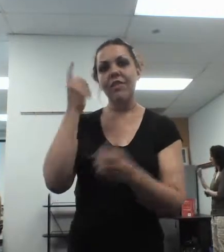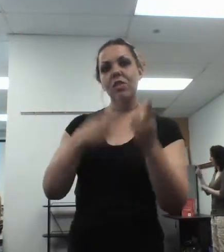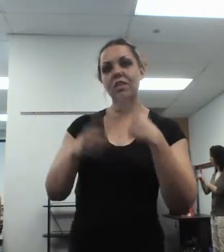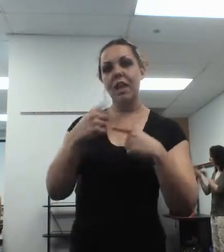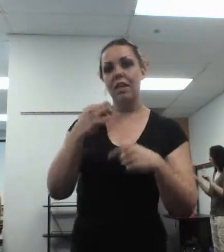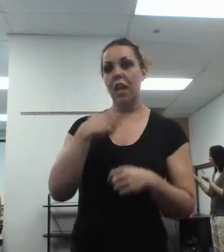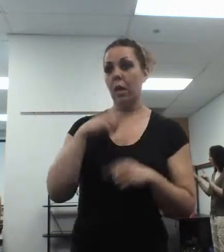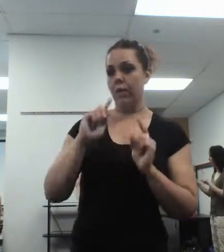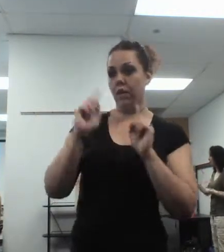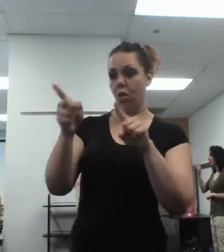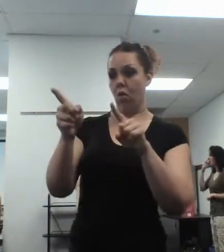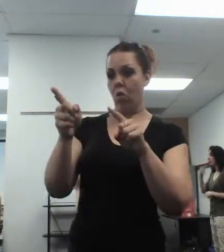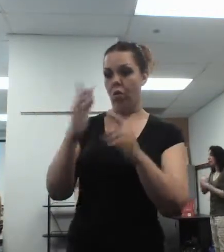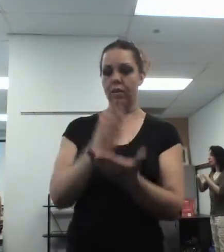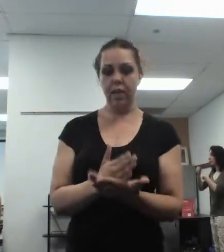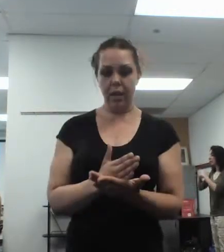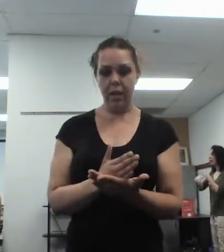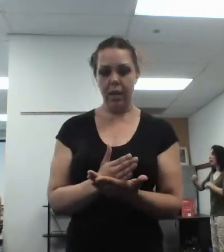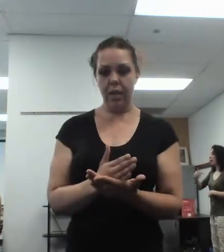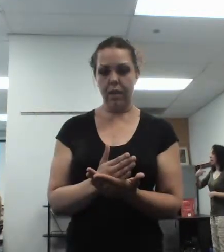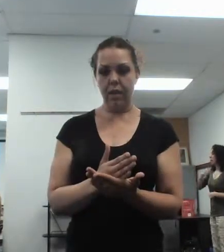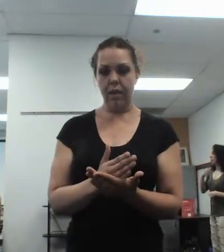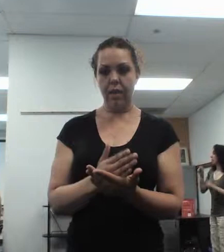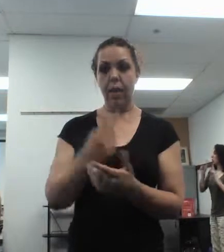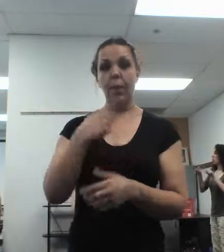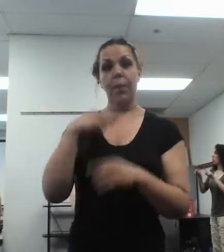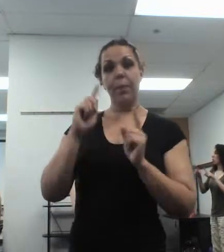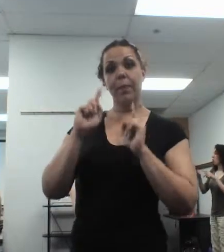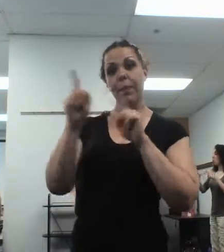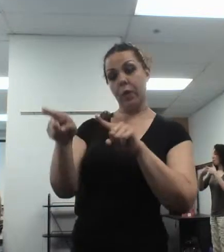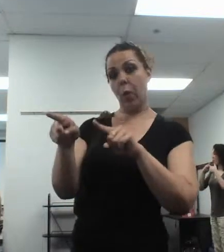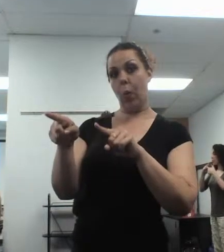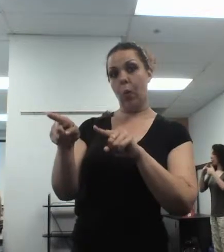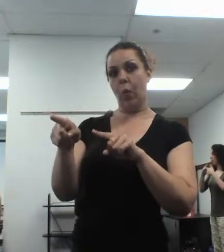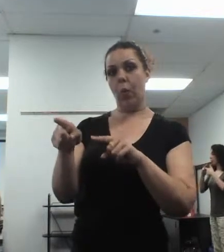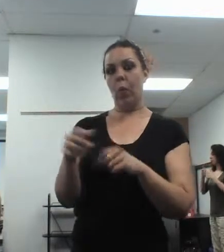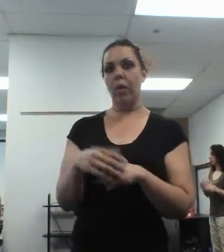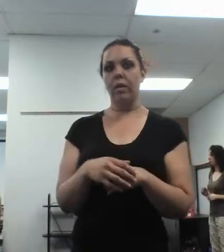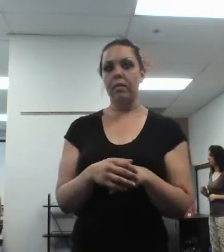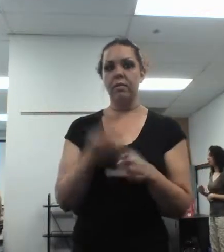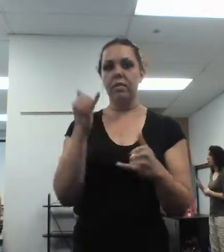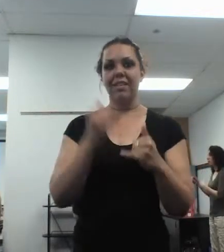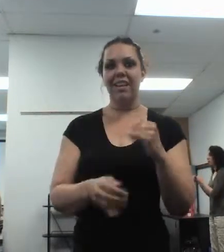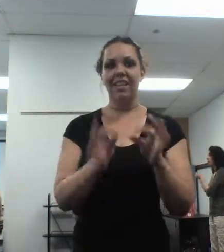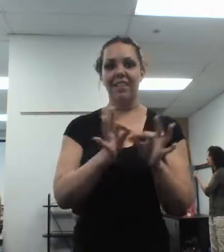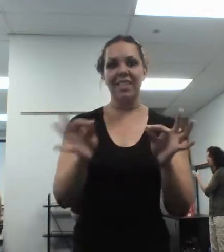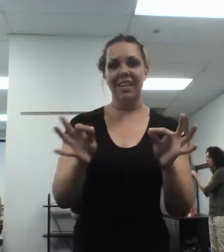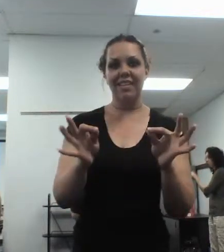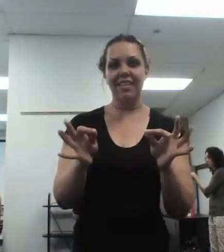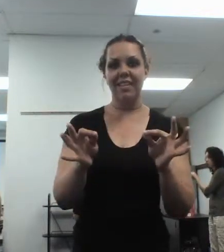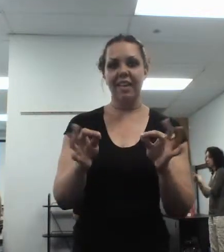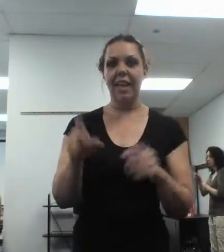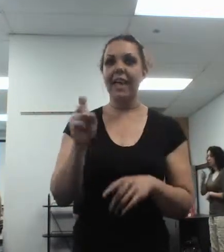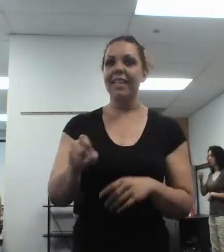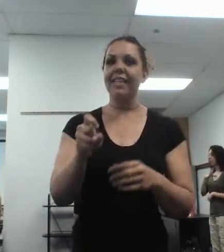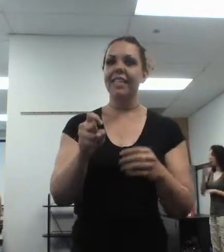go is the end of your sentence. That's a fragment. It's not a whole sentence. It needs to be nice and smooth and go together.